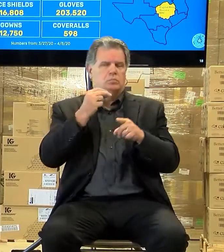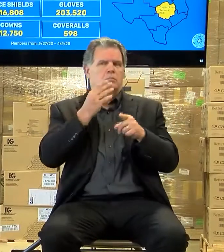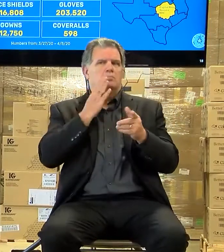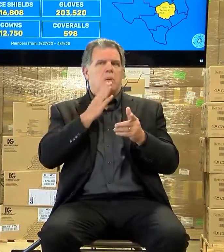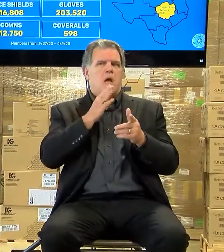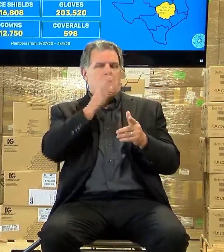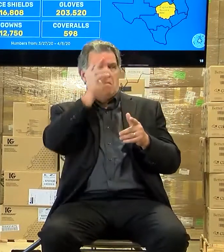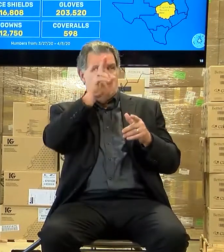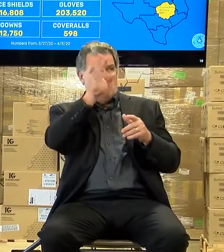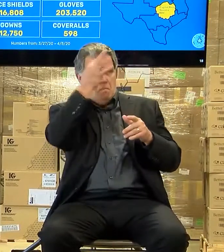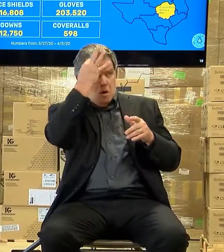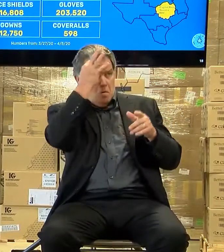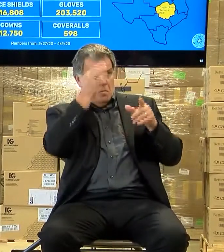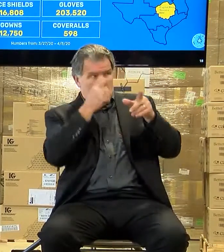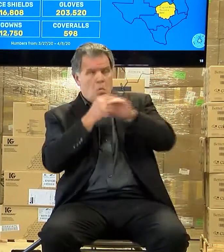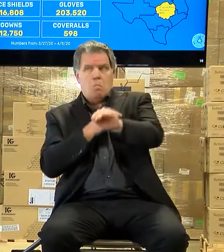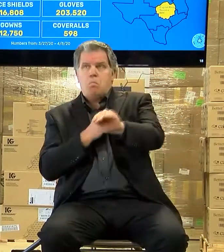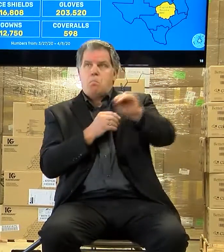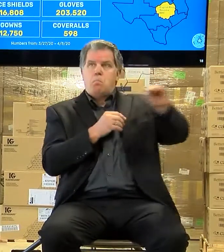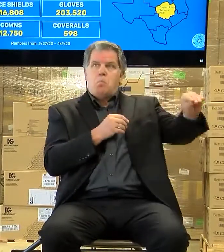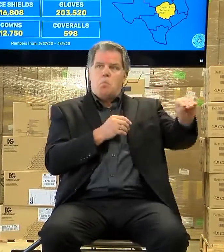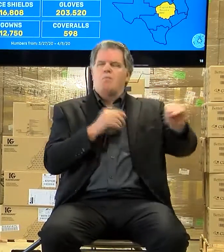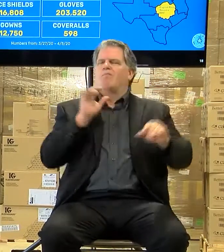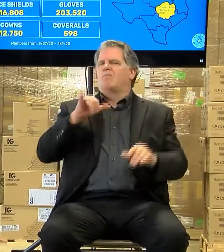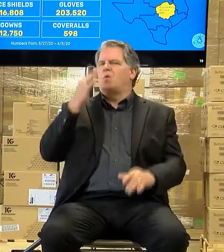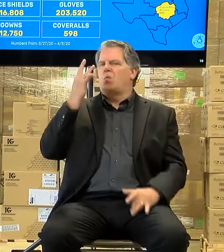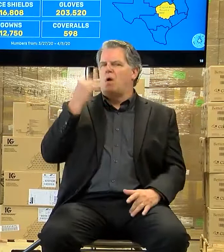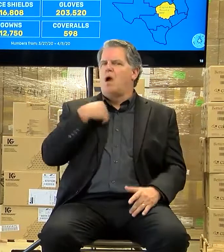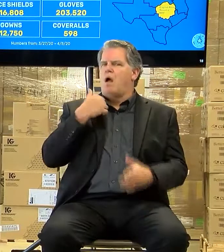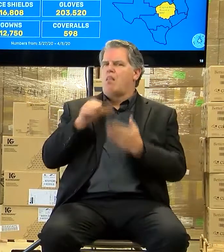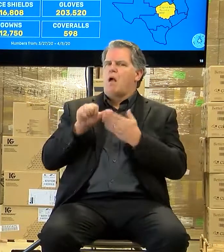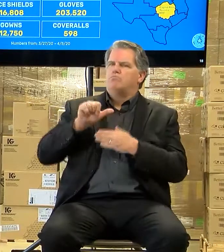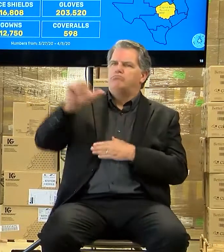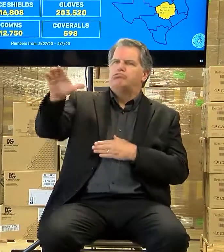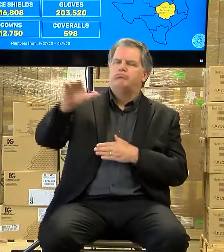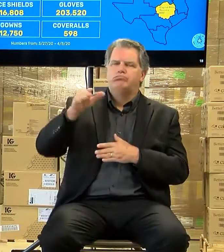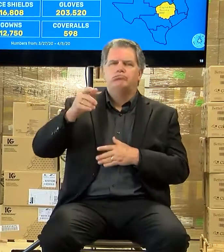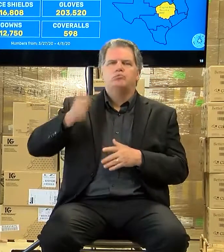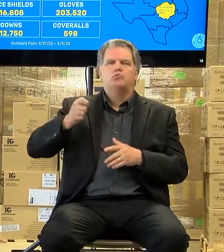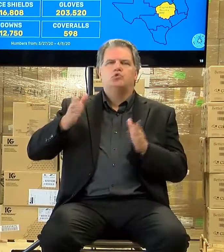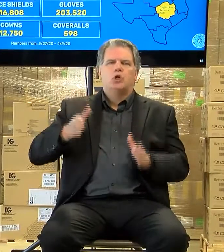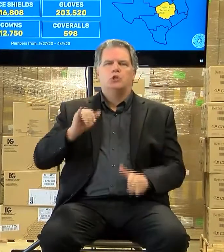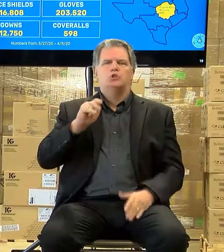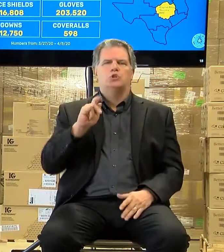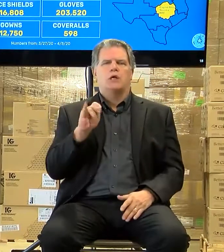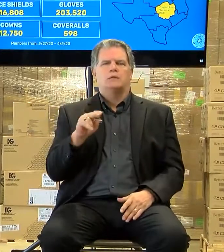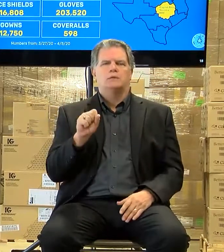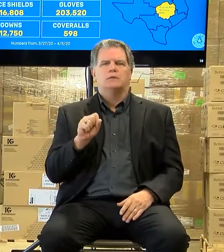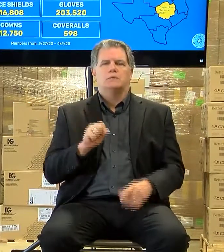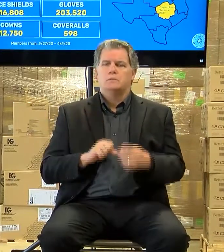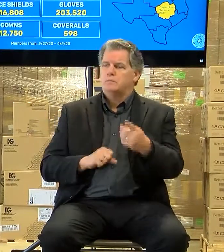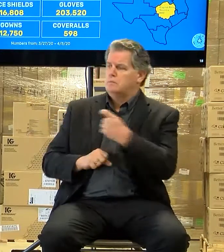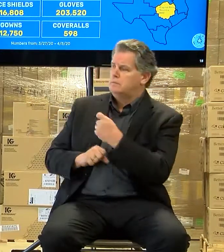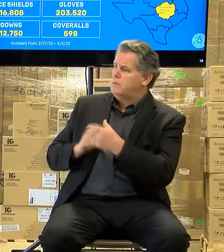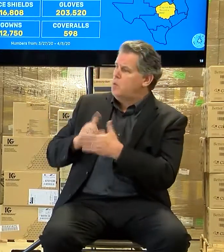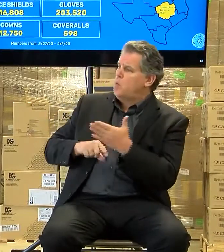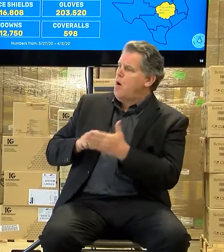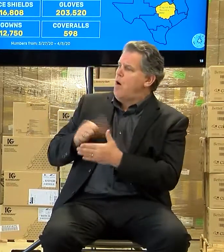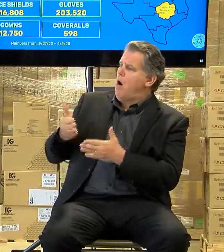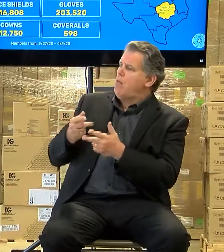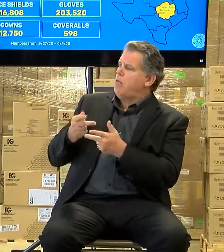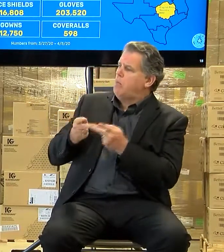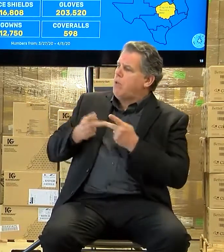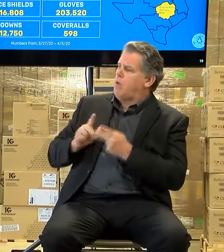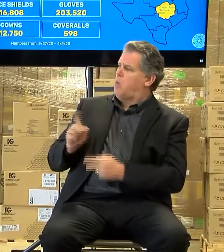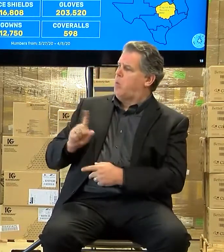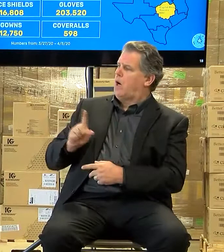supplies elsewhere, and that was the reason behind why I sent that letter to Judge Jenkins. Have you identified other locations at this point based on this